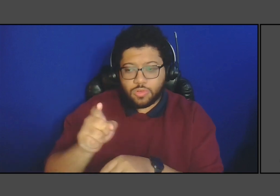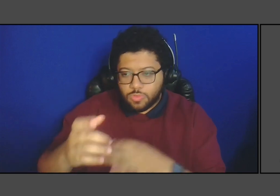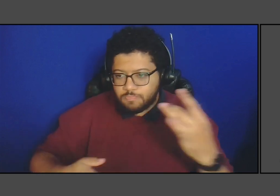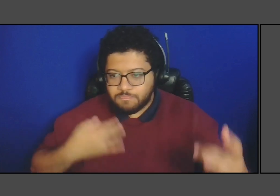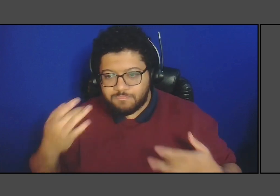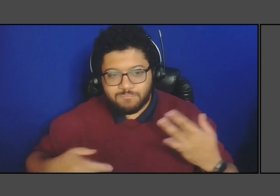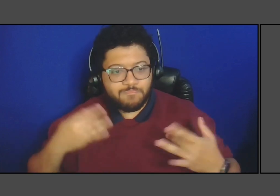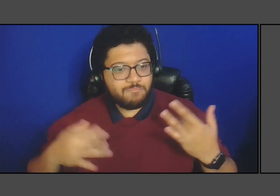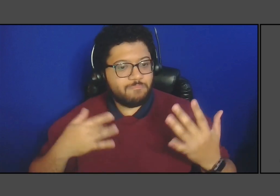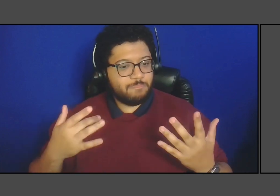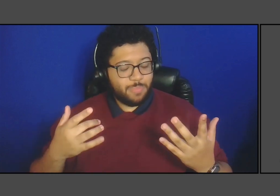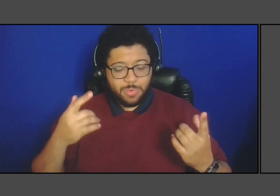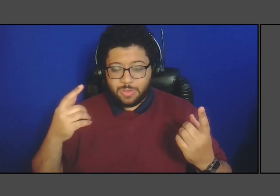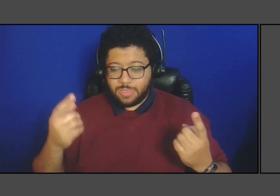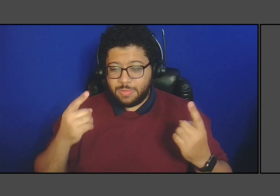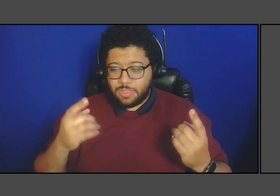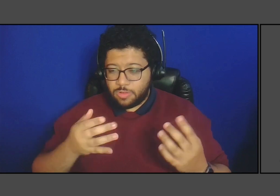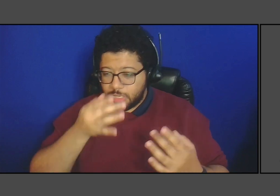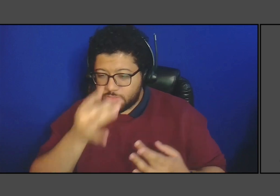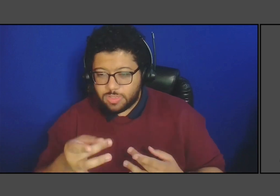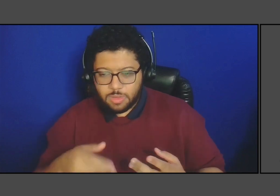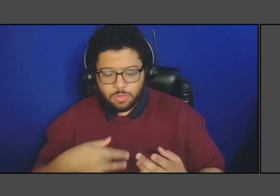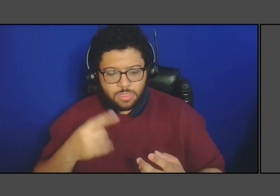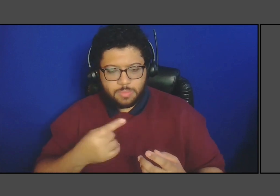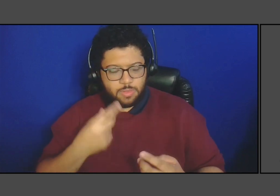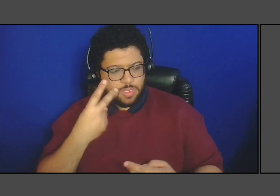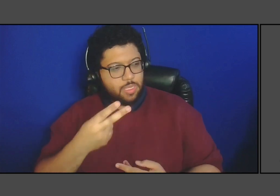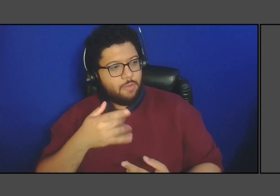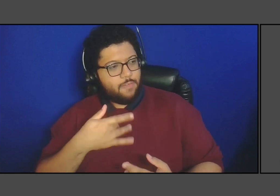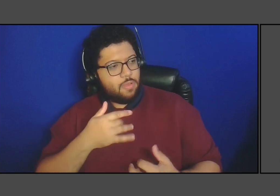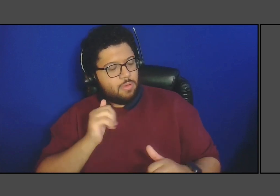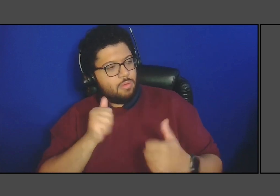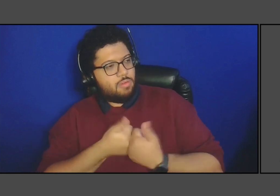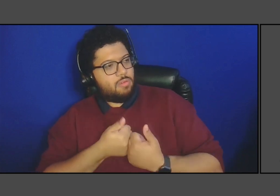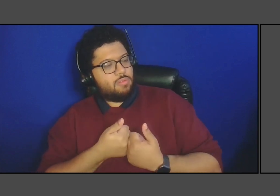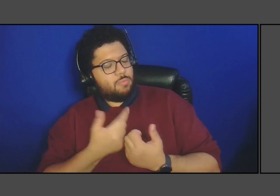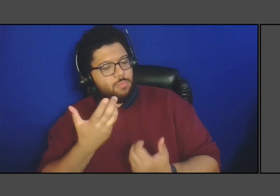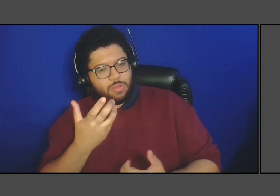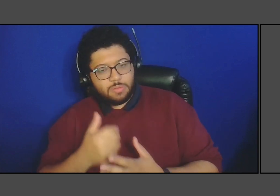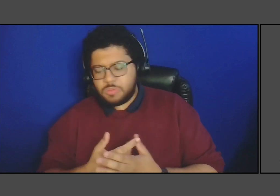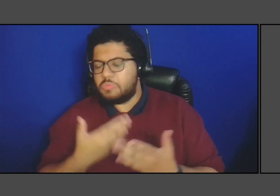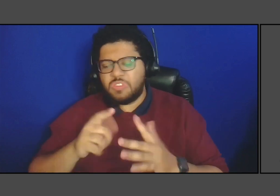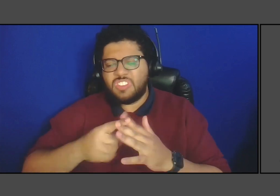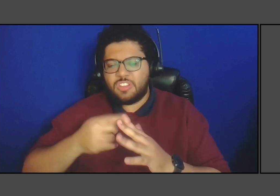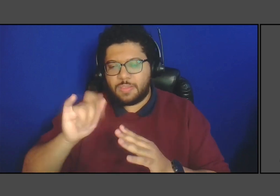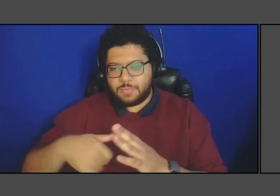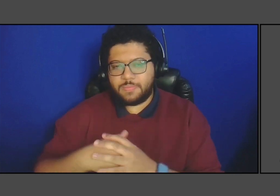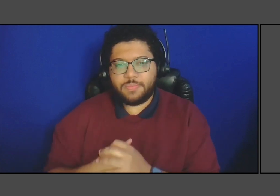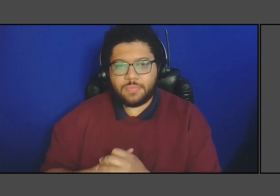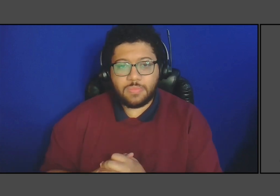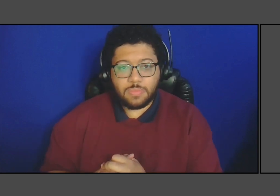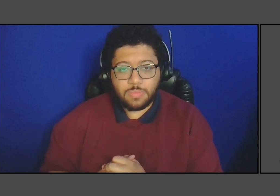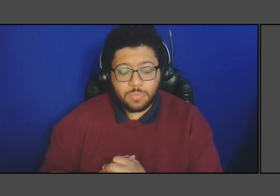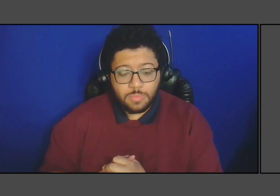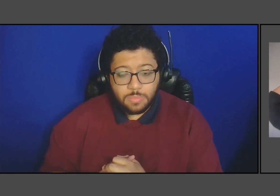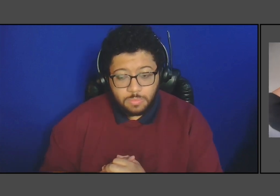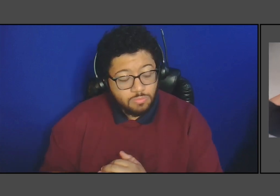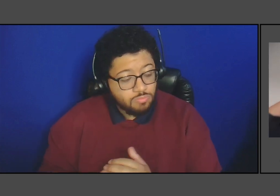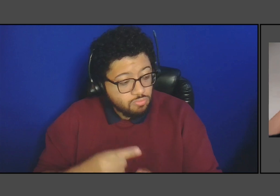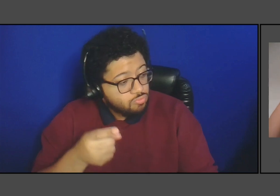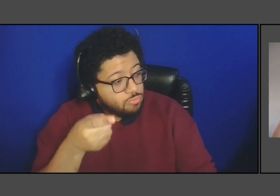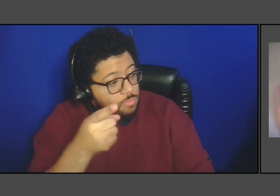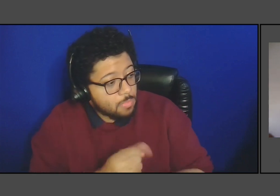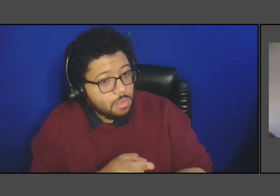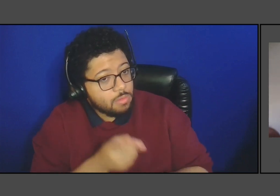Well, let's start there. Yeah, no, you're right. I mean, I think that there